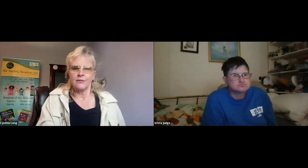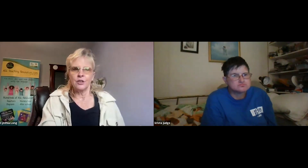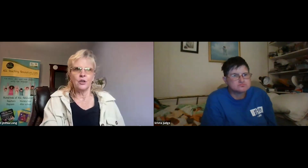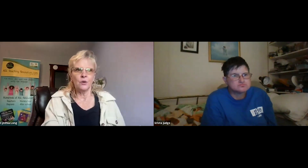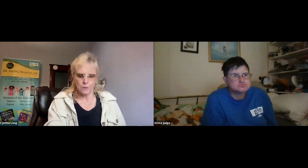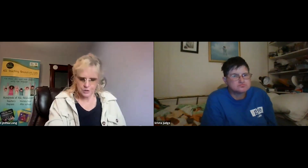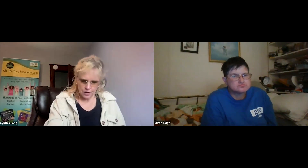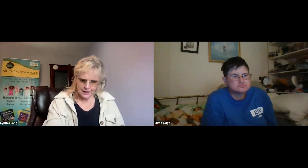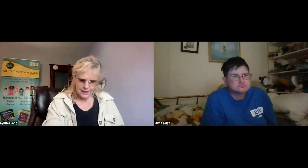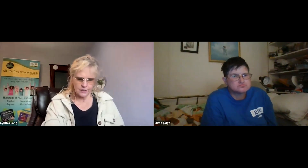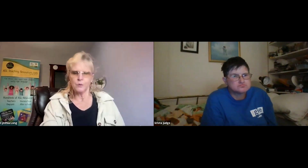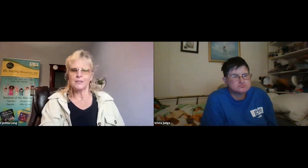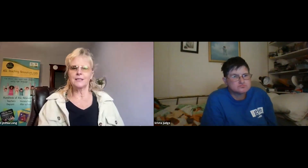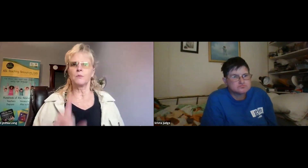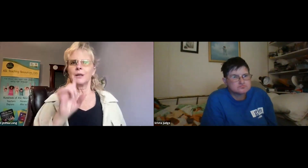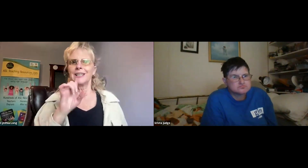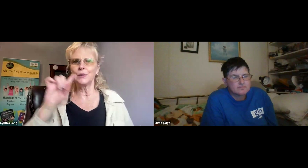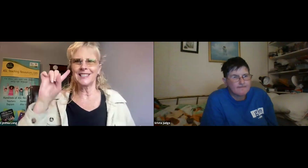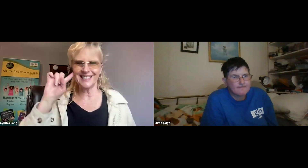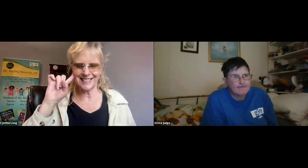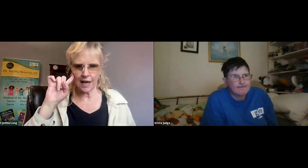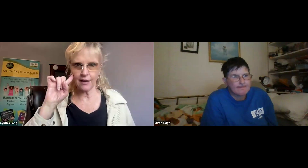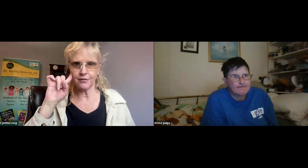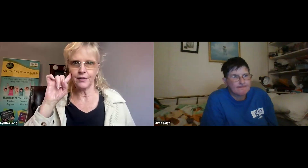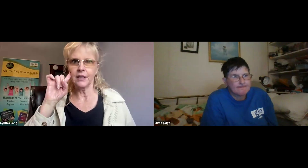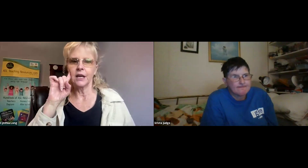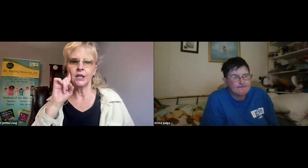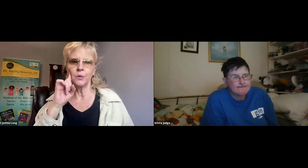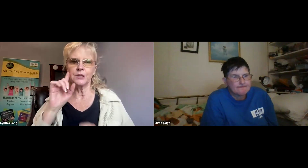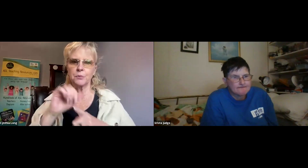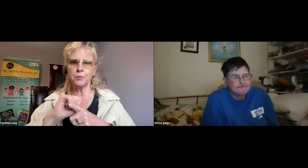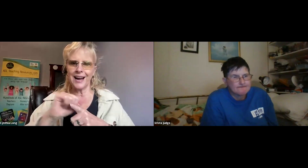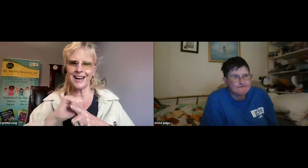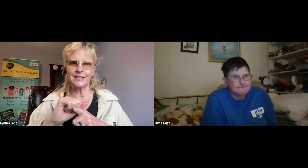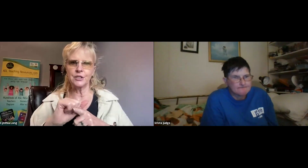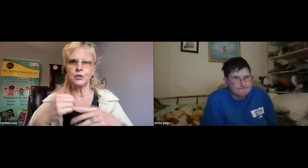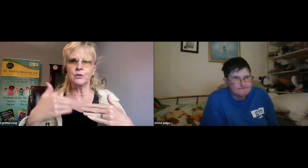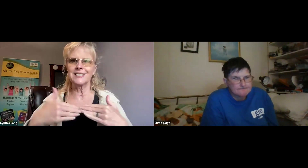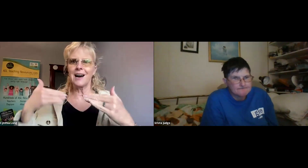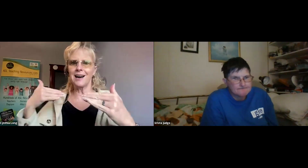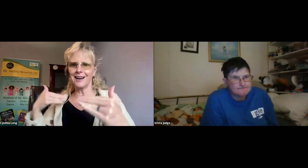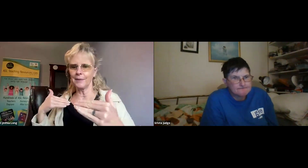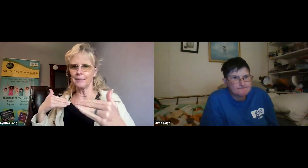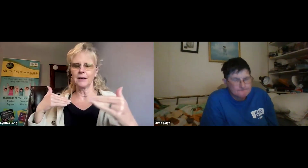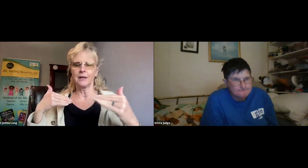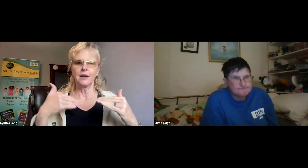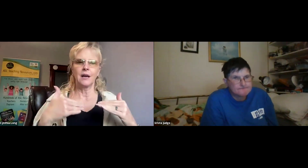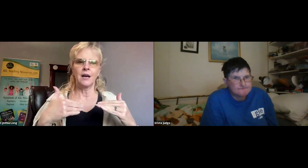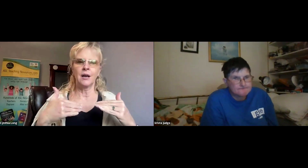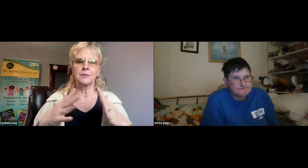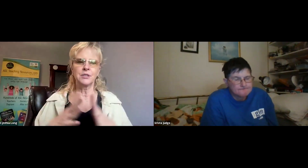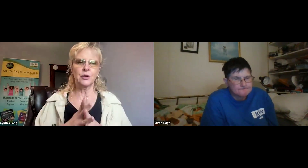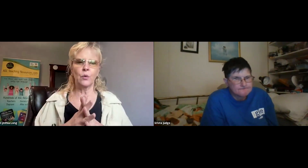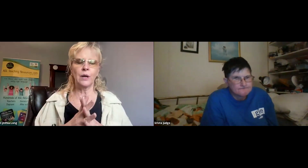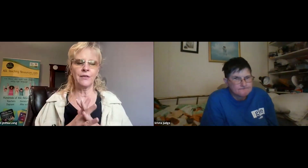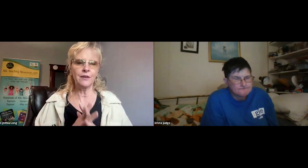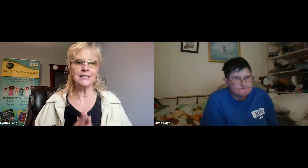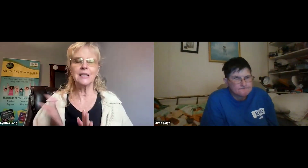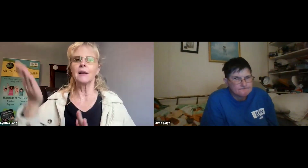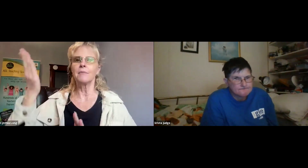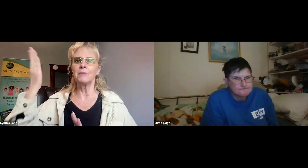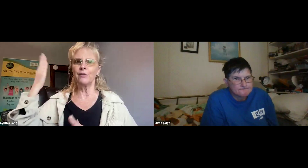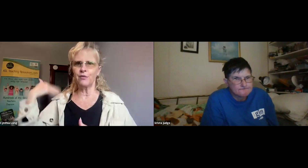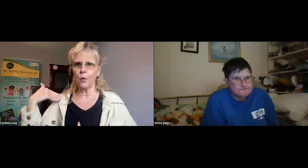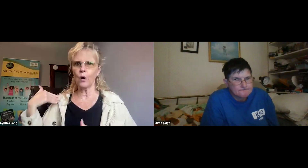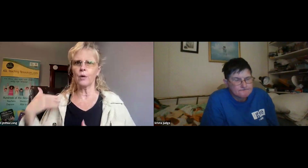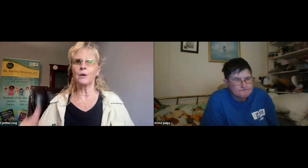All right, if you were talking with someone who is deaf and you want to practice your time, so if